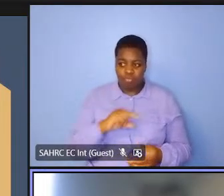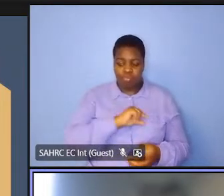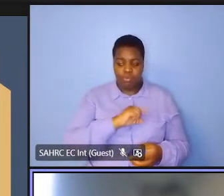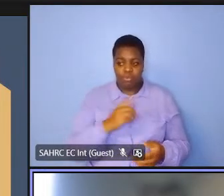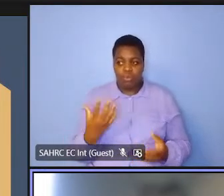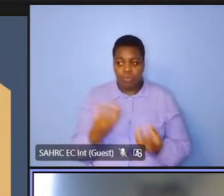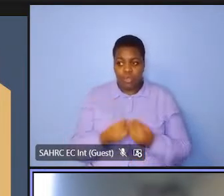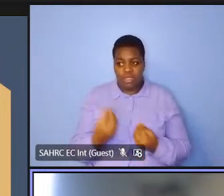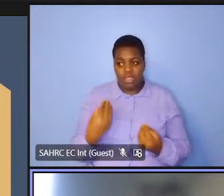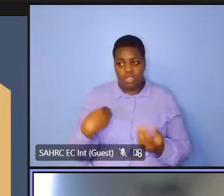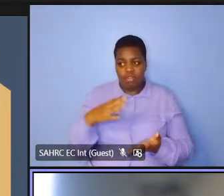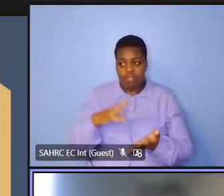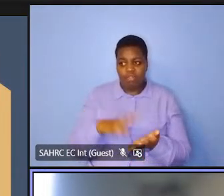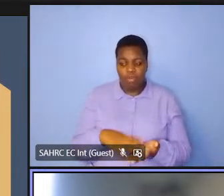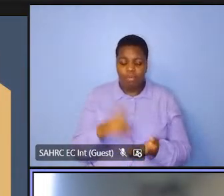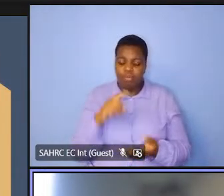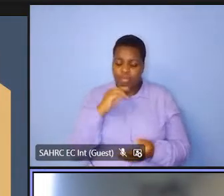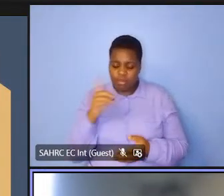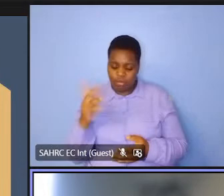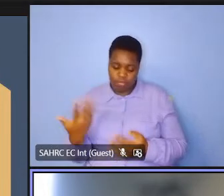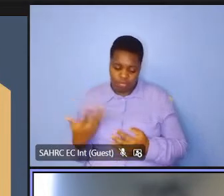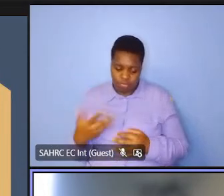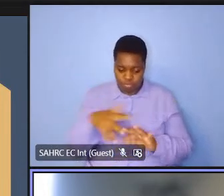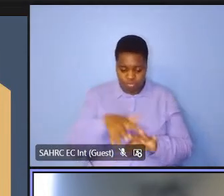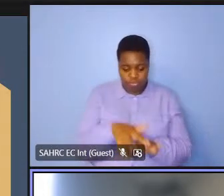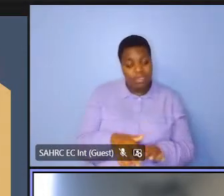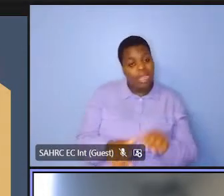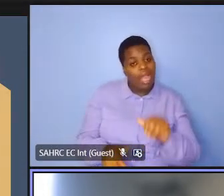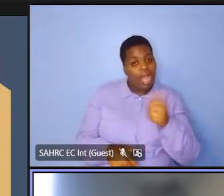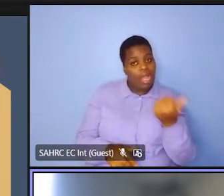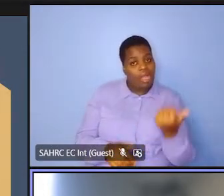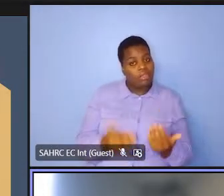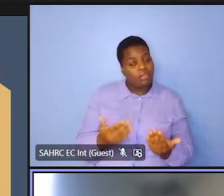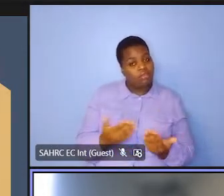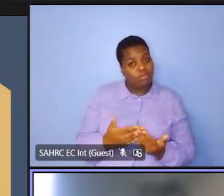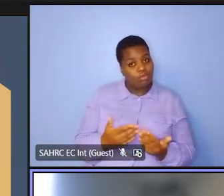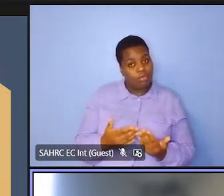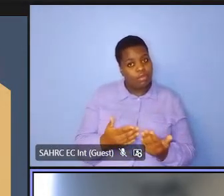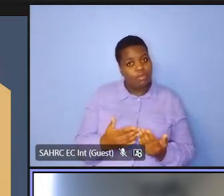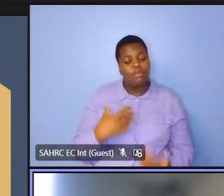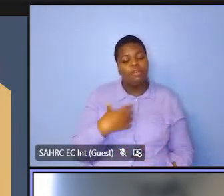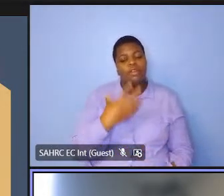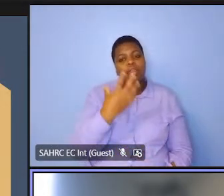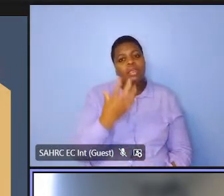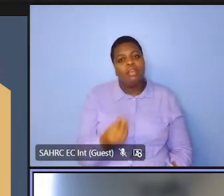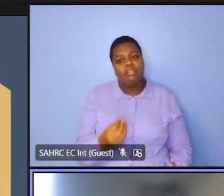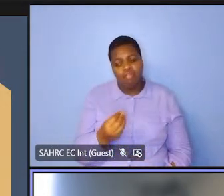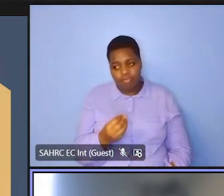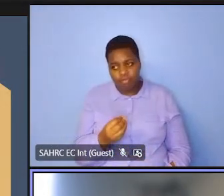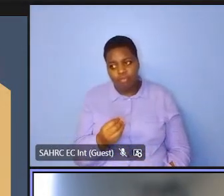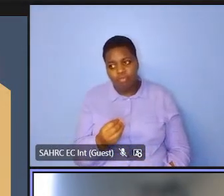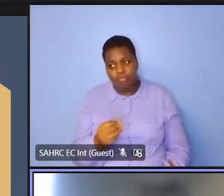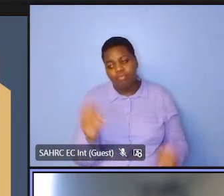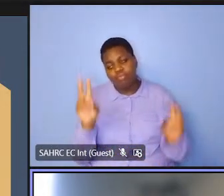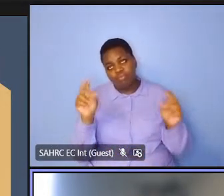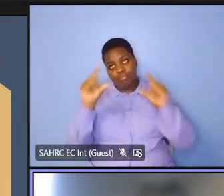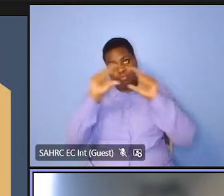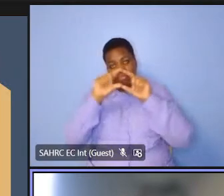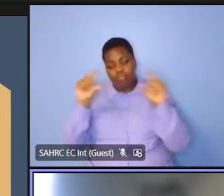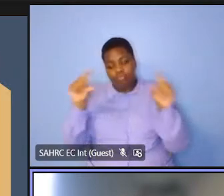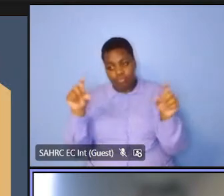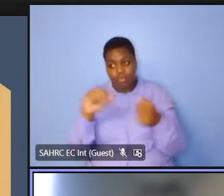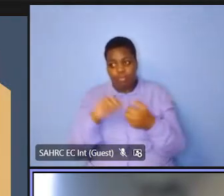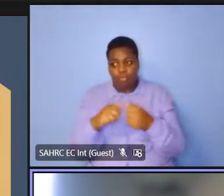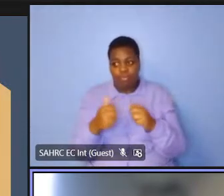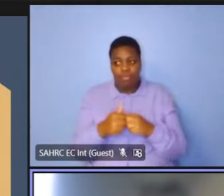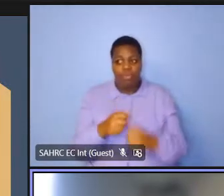as part of being inclusive. In another school, we had, and there the article or the headline of the article is problematic